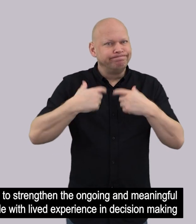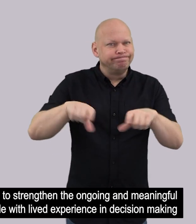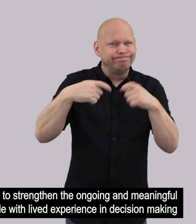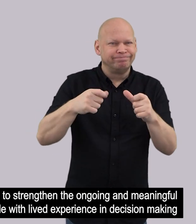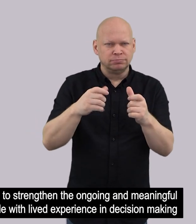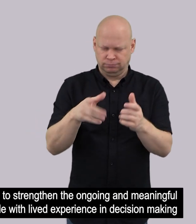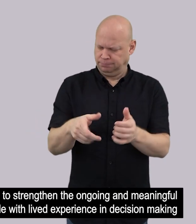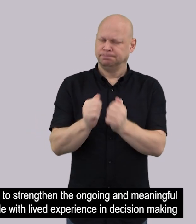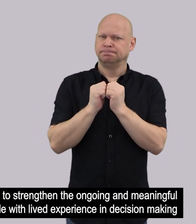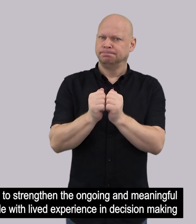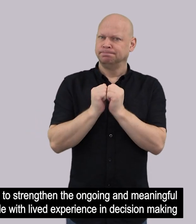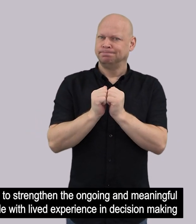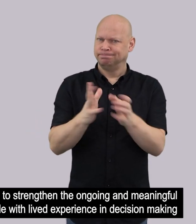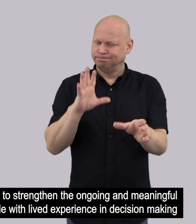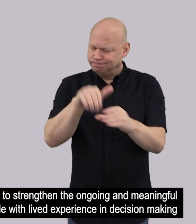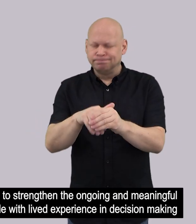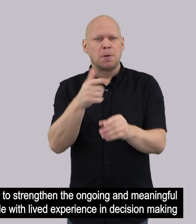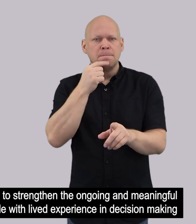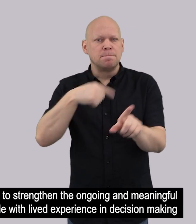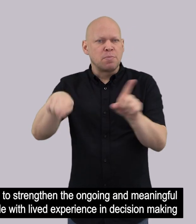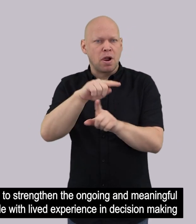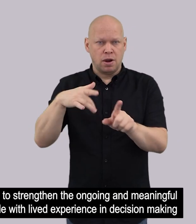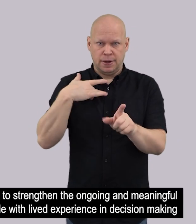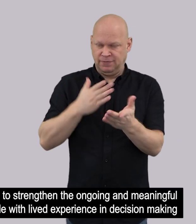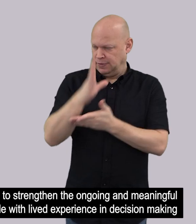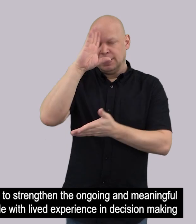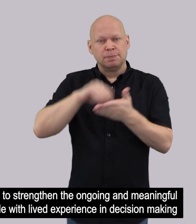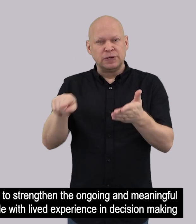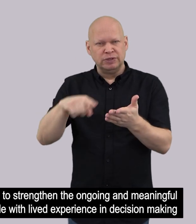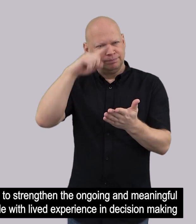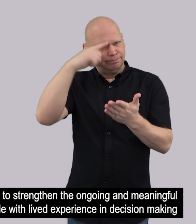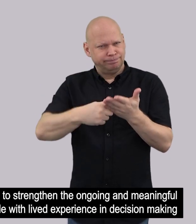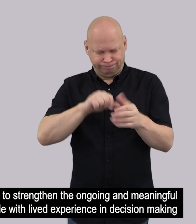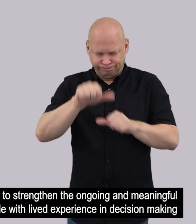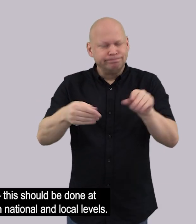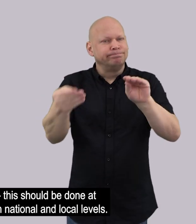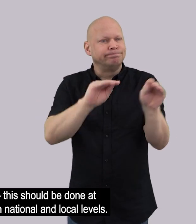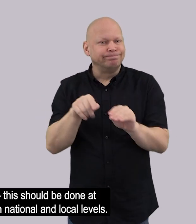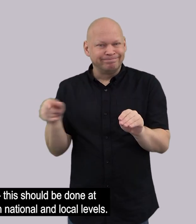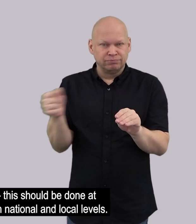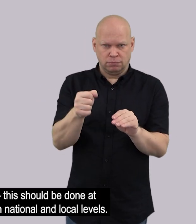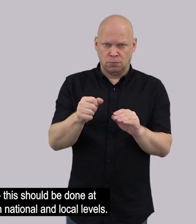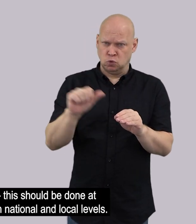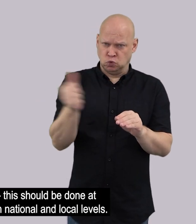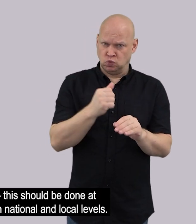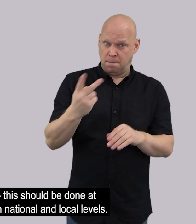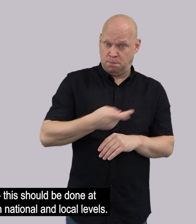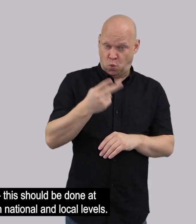There is also a need to strengthen the ongoing and meaningful involvement of people with lived experience in decision making. This should be done at both